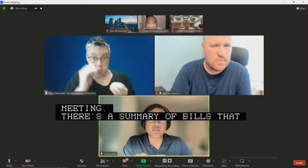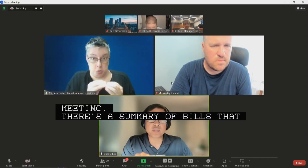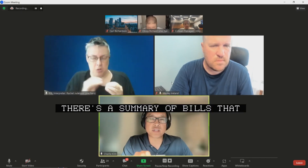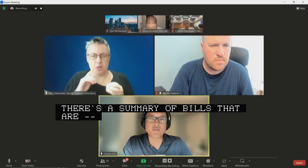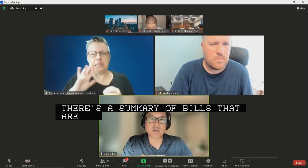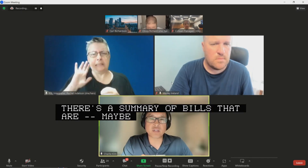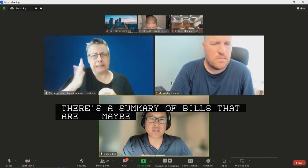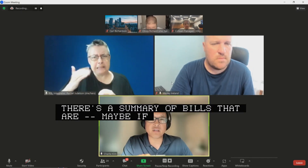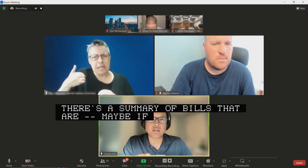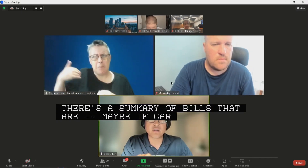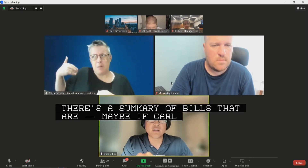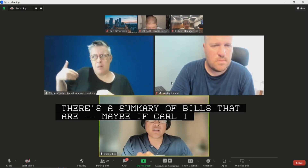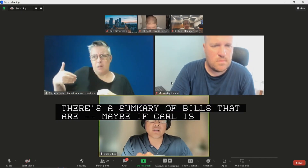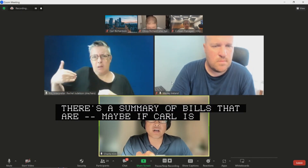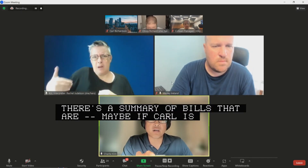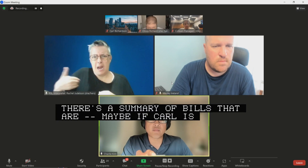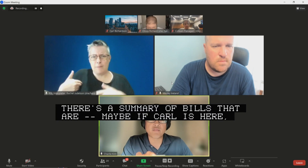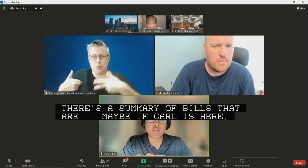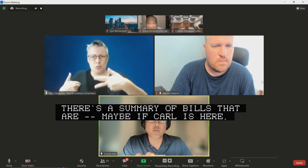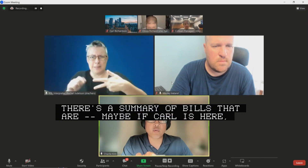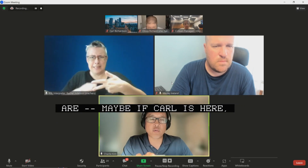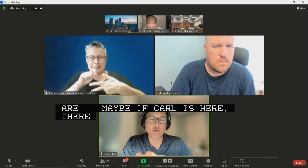bills specifically